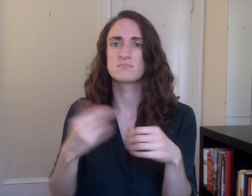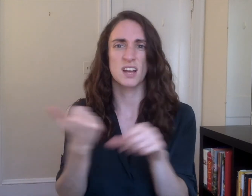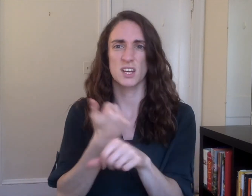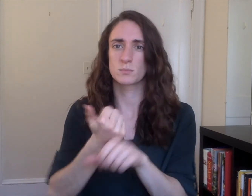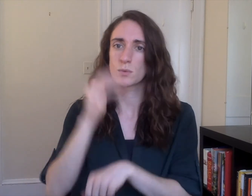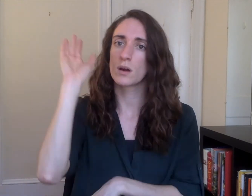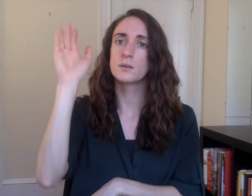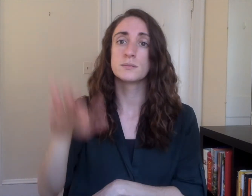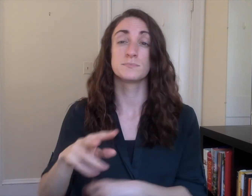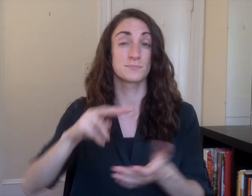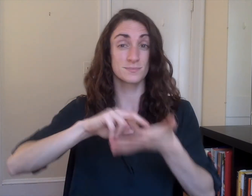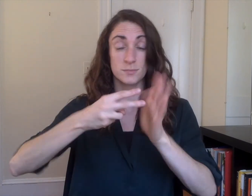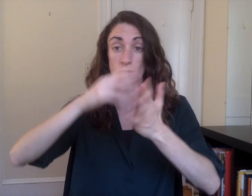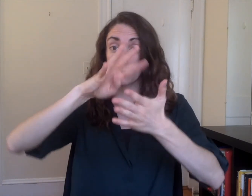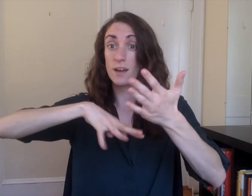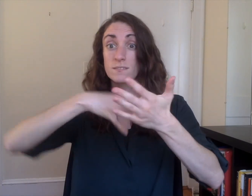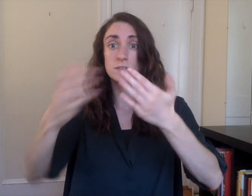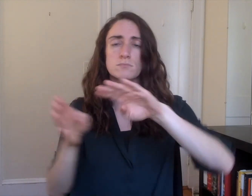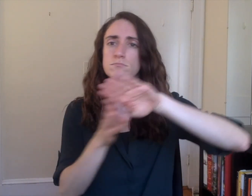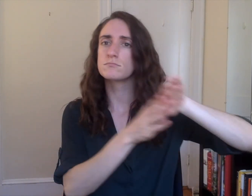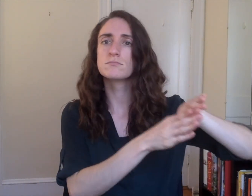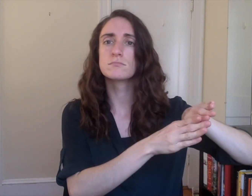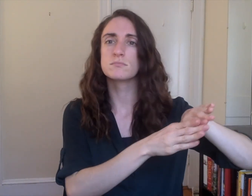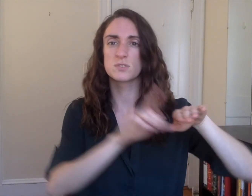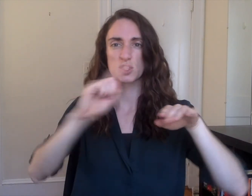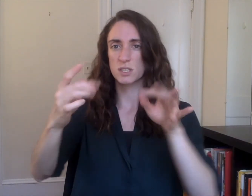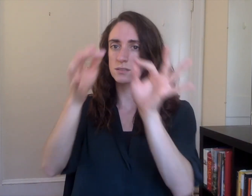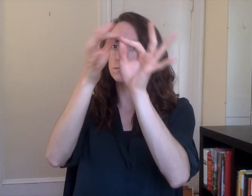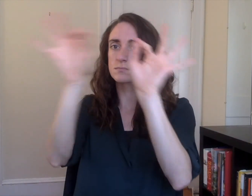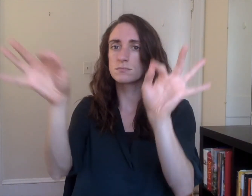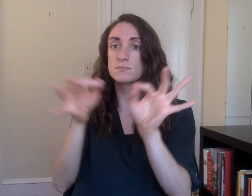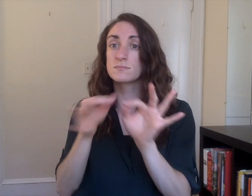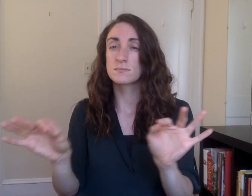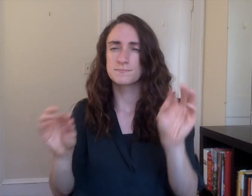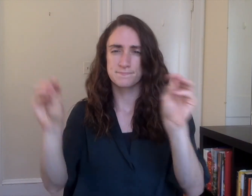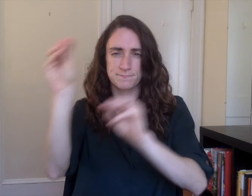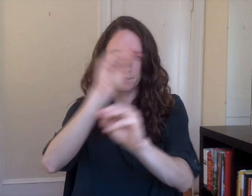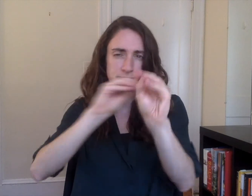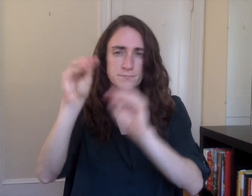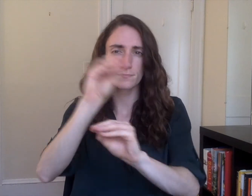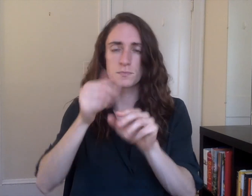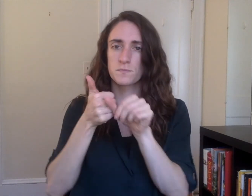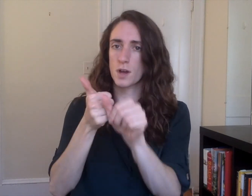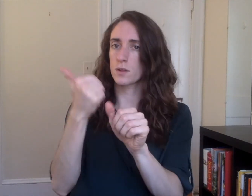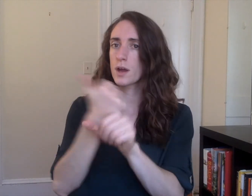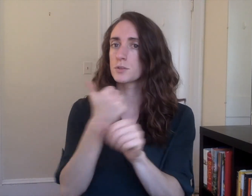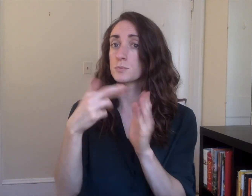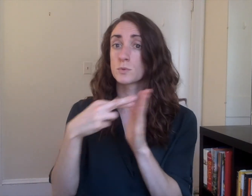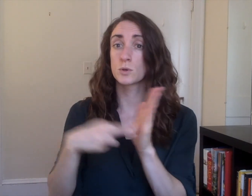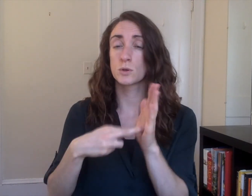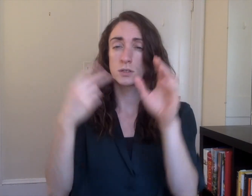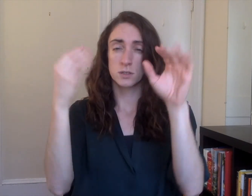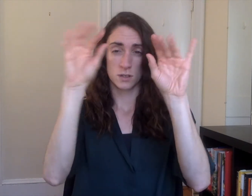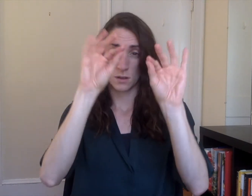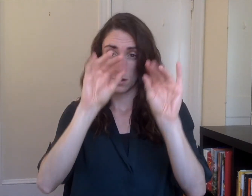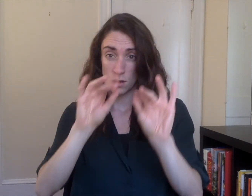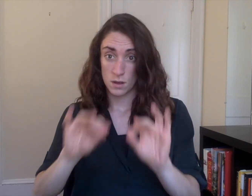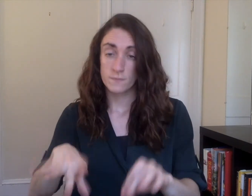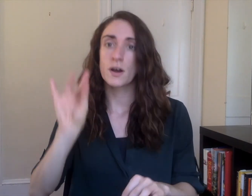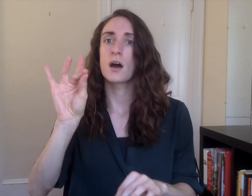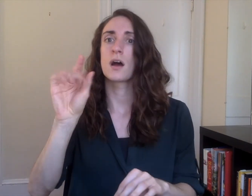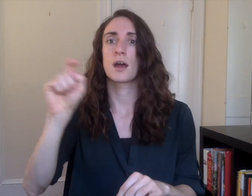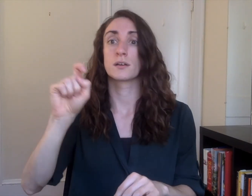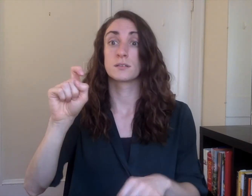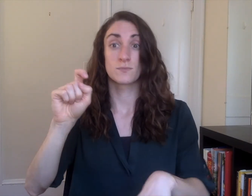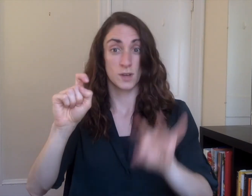graph entirely and just focus on the algebraic equations that we have for this system and manipulate those equations using the algebra rules that we